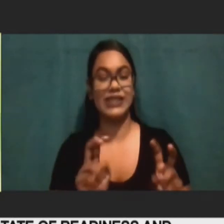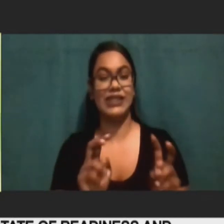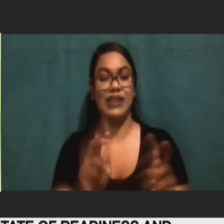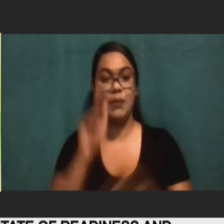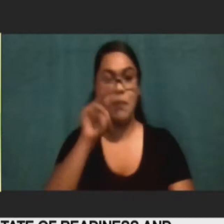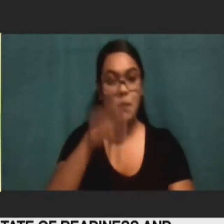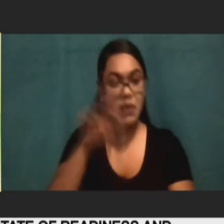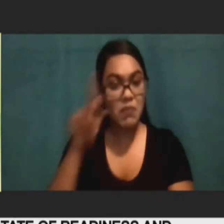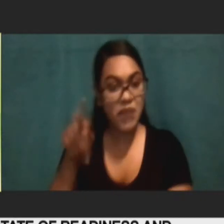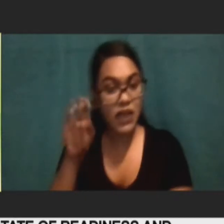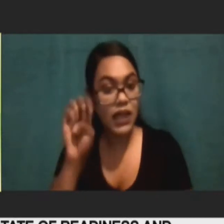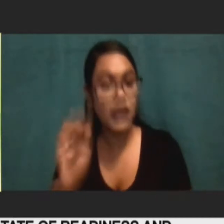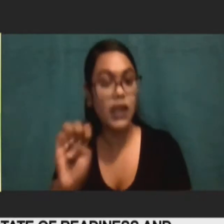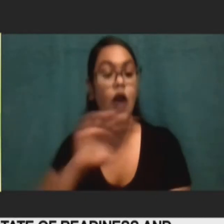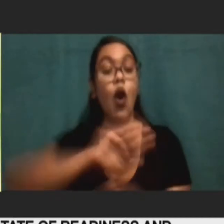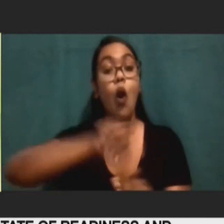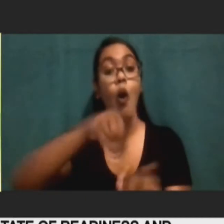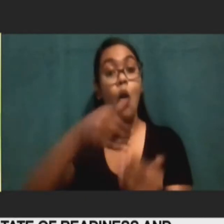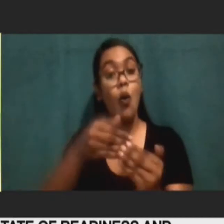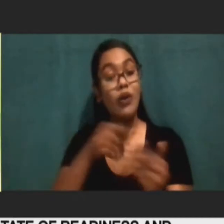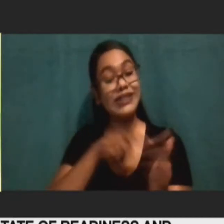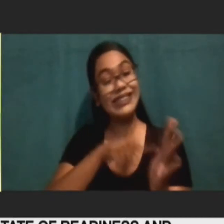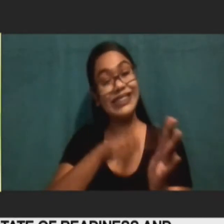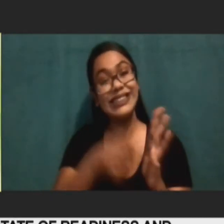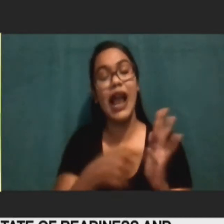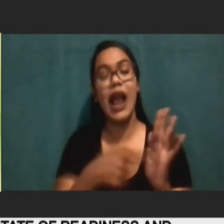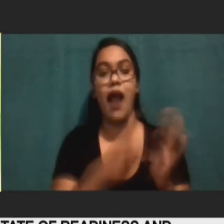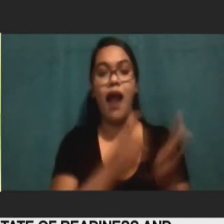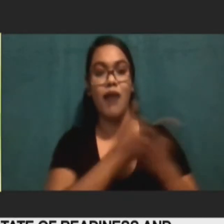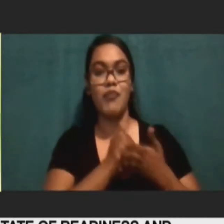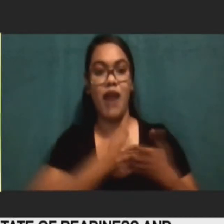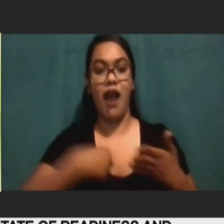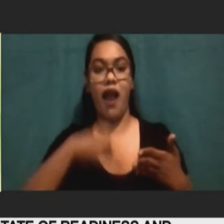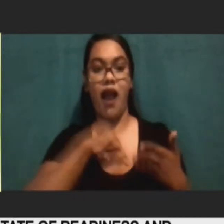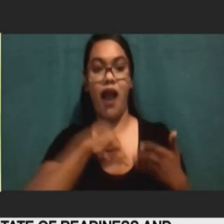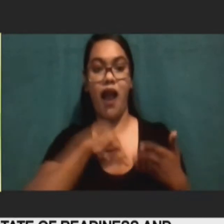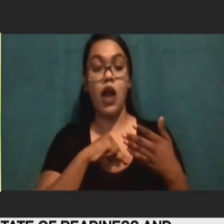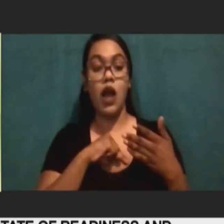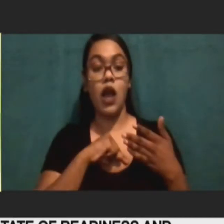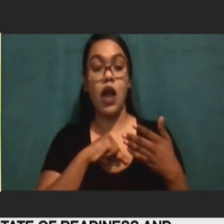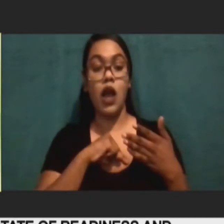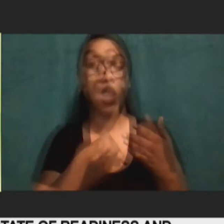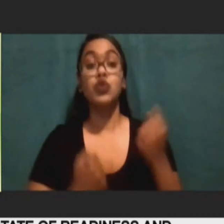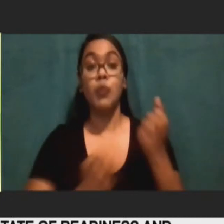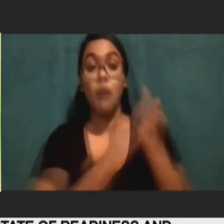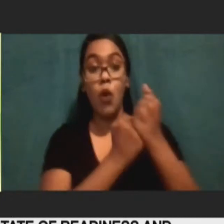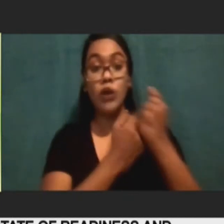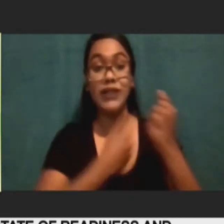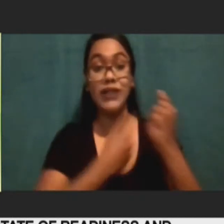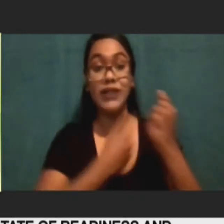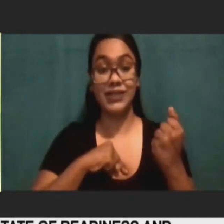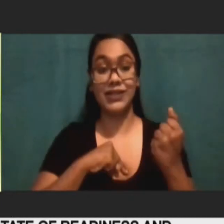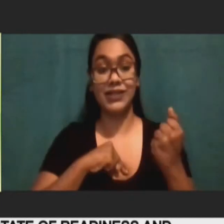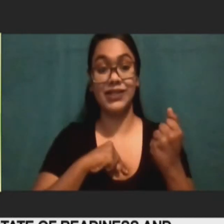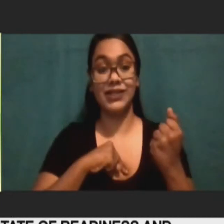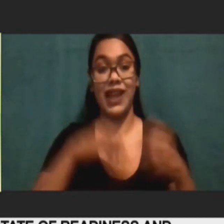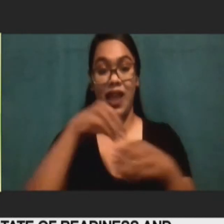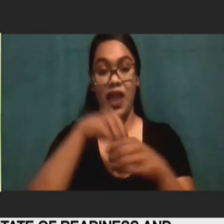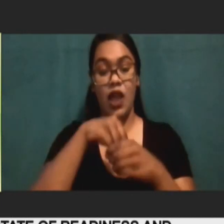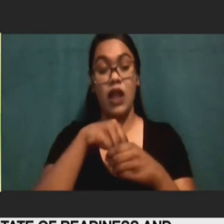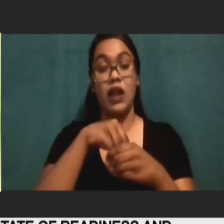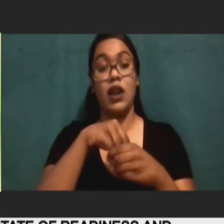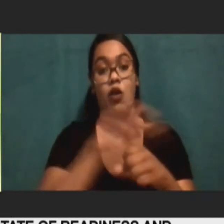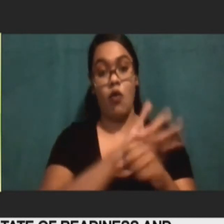battlefield more aligned to us winning over COVID. We cannot deny there are challenges. And the other issue that we